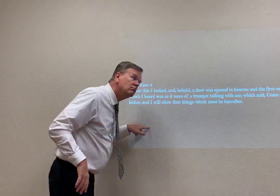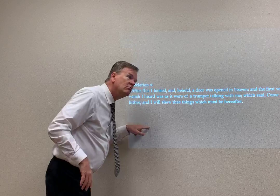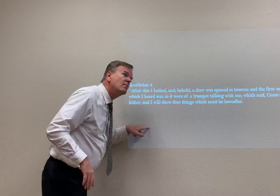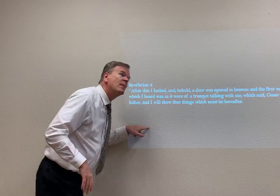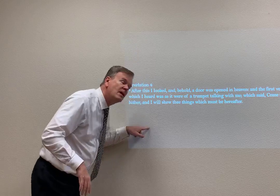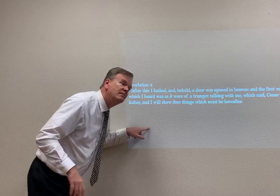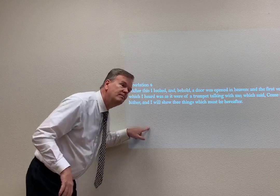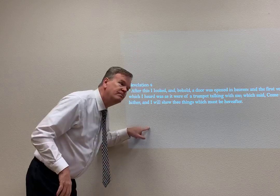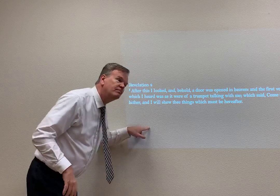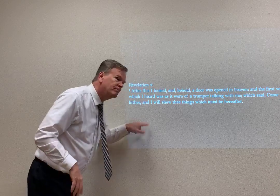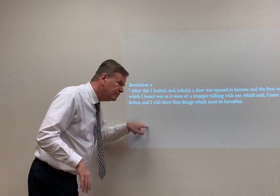Right.